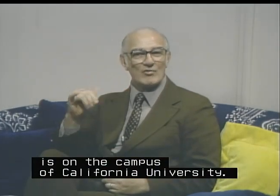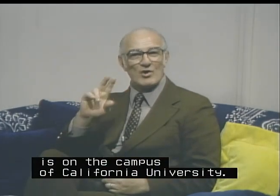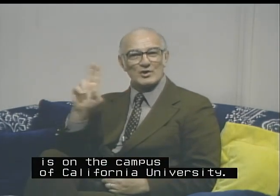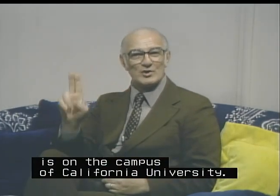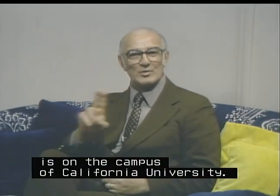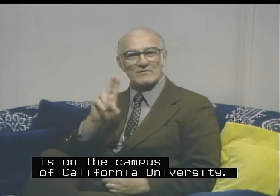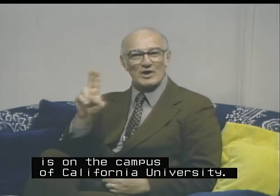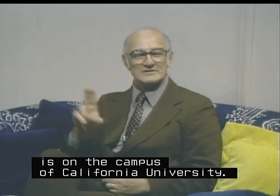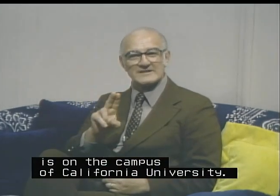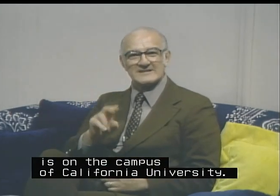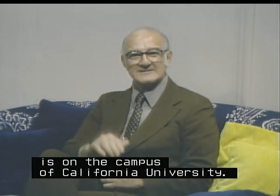California University.